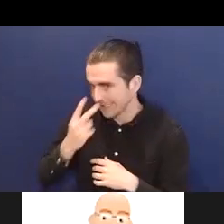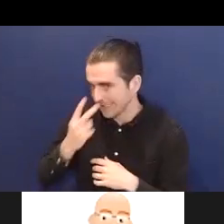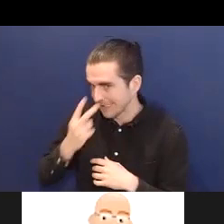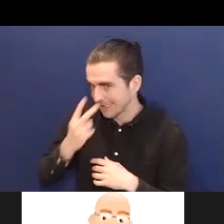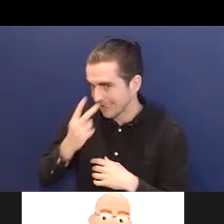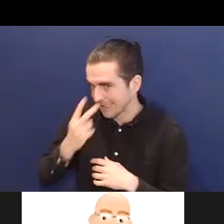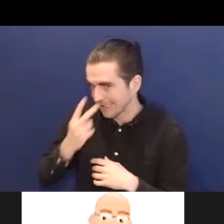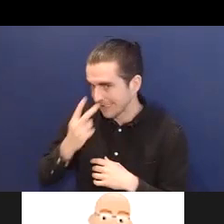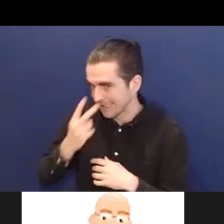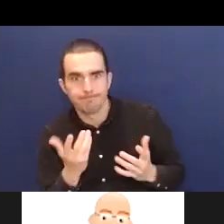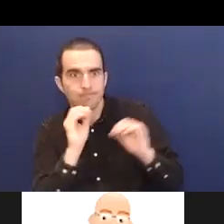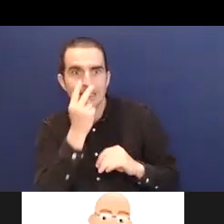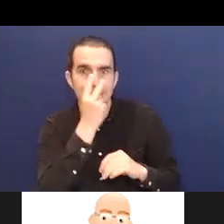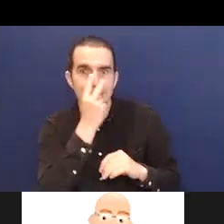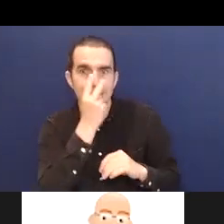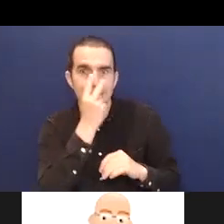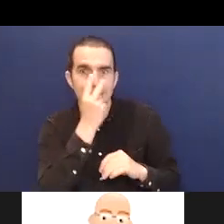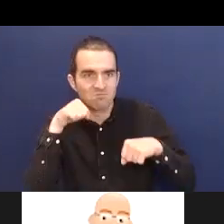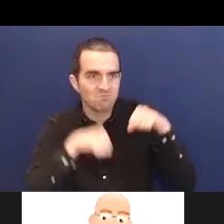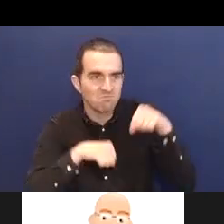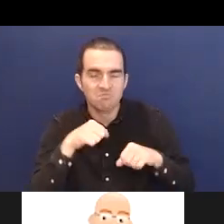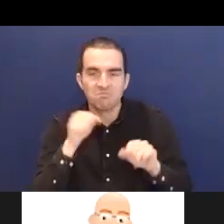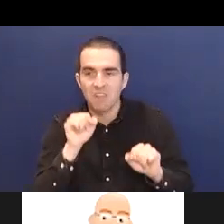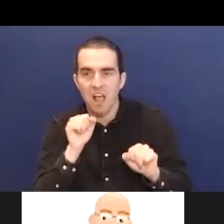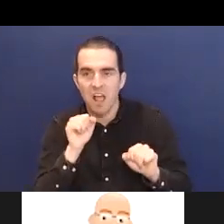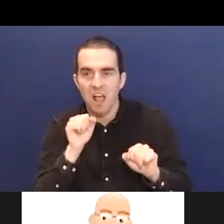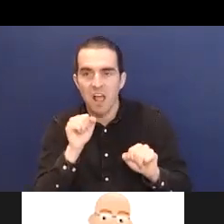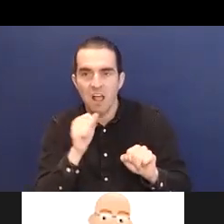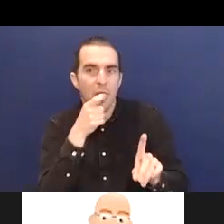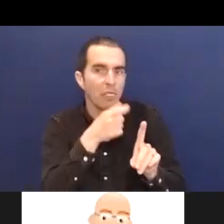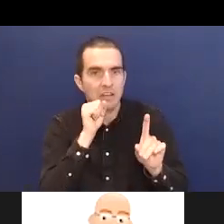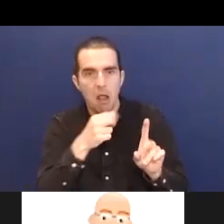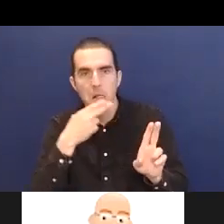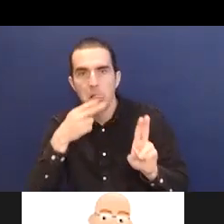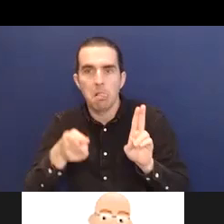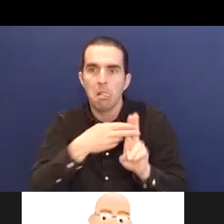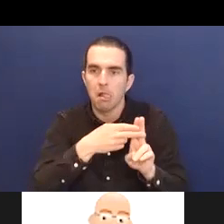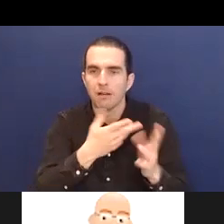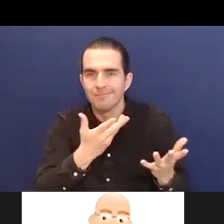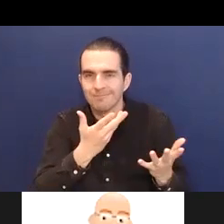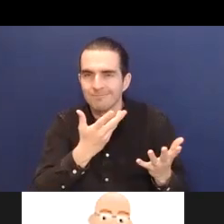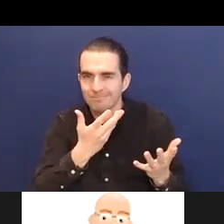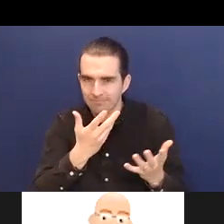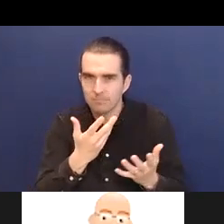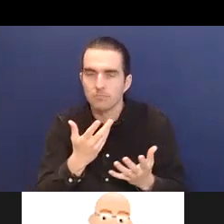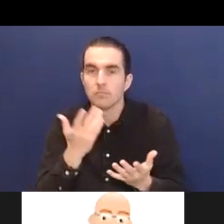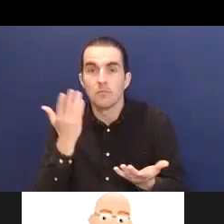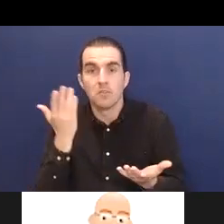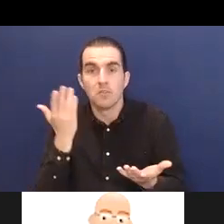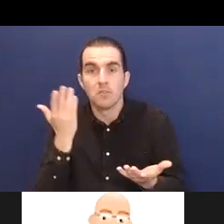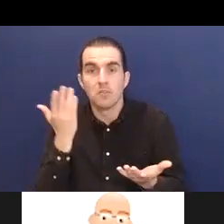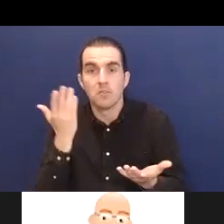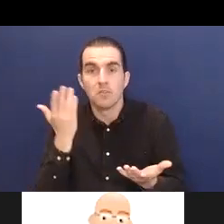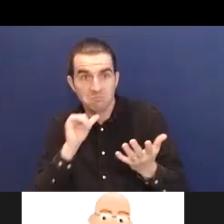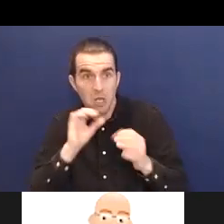they are less exposed to types of emotional abuse that they may experience at schools. So I don't